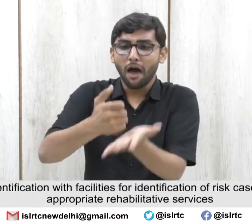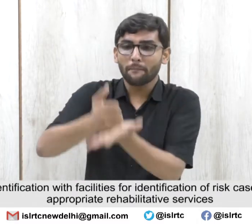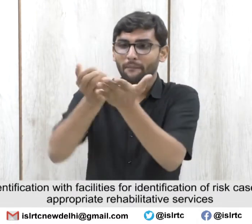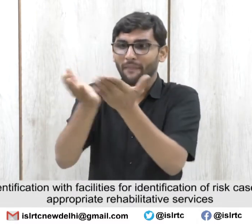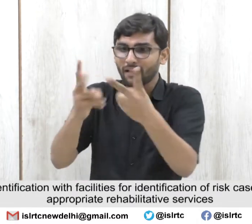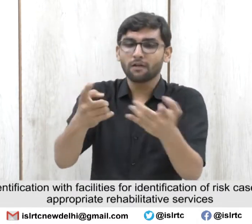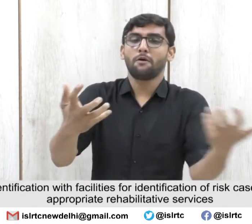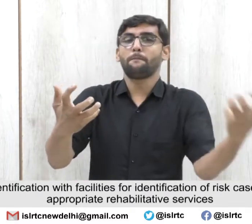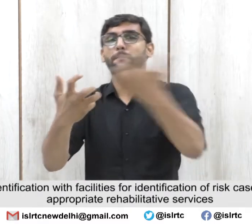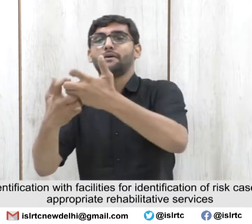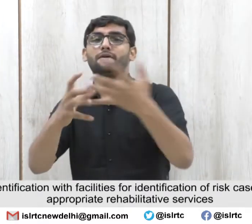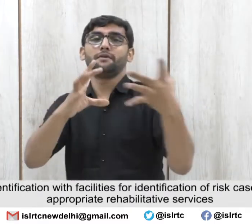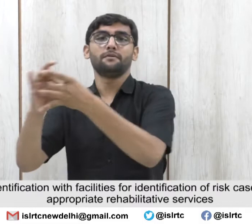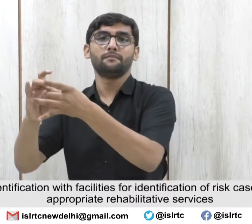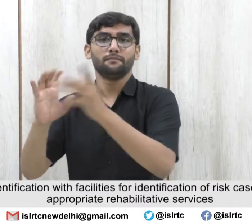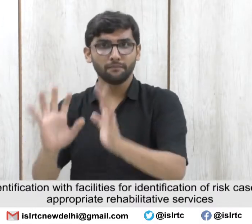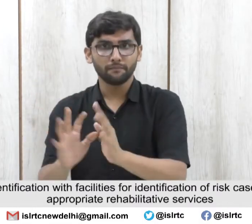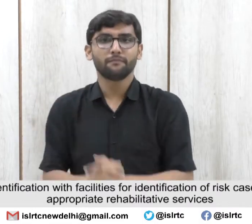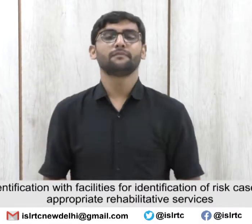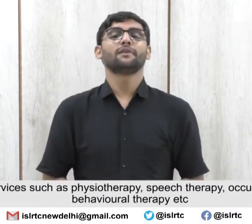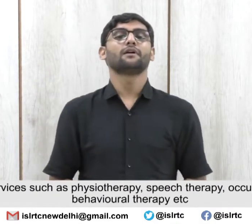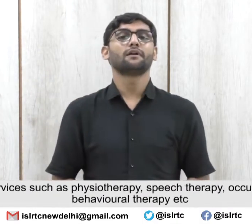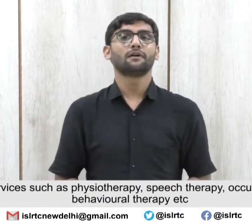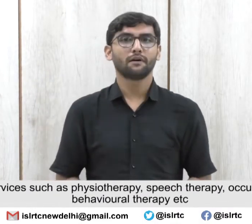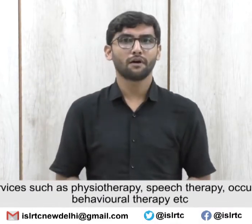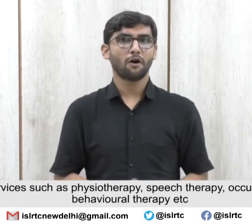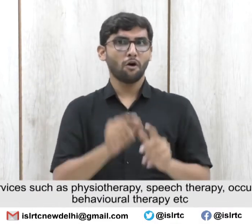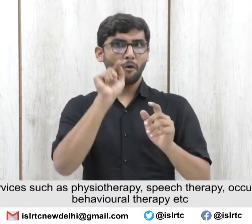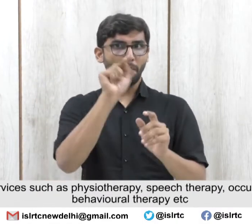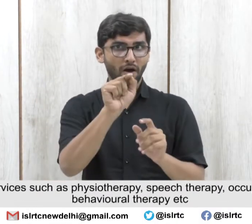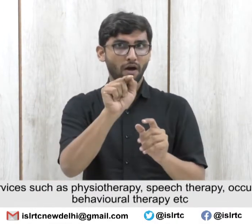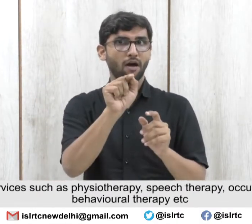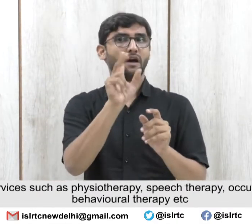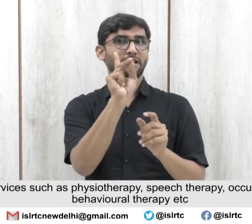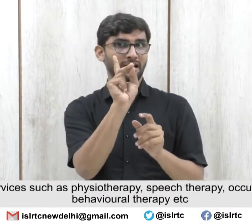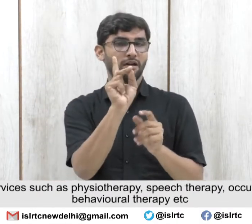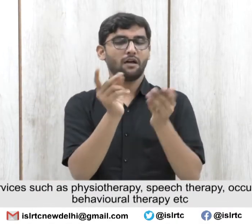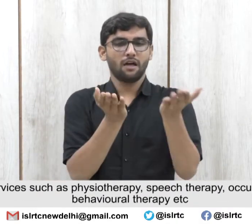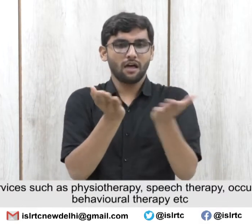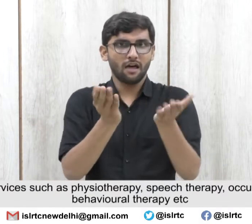Next Therapeutic Services